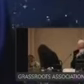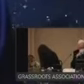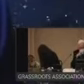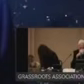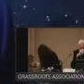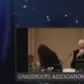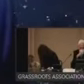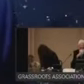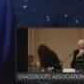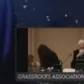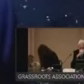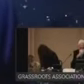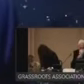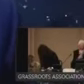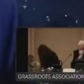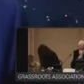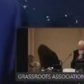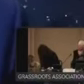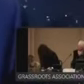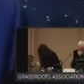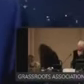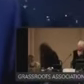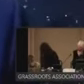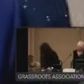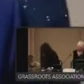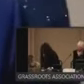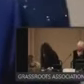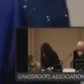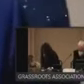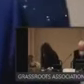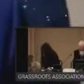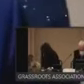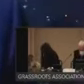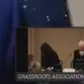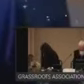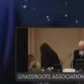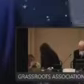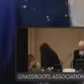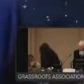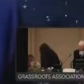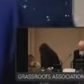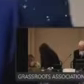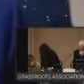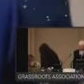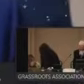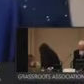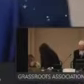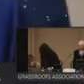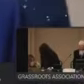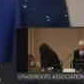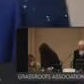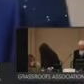dosages that are given for horses instead of children or young adults.